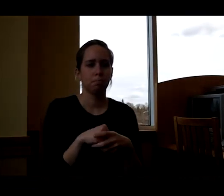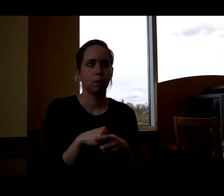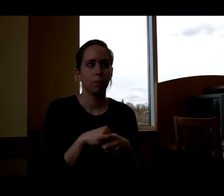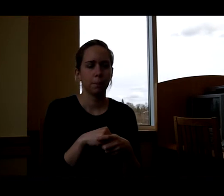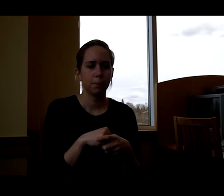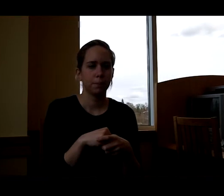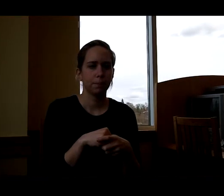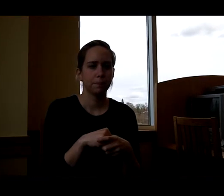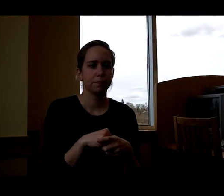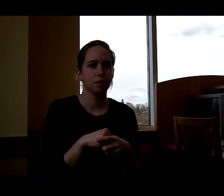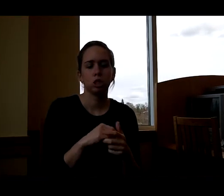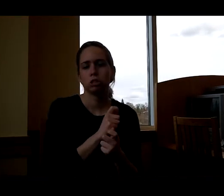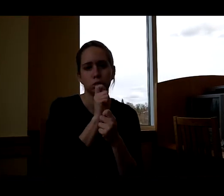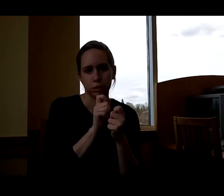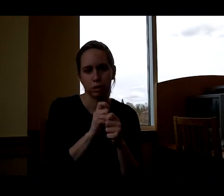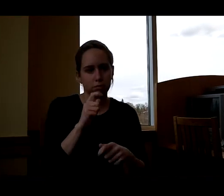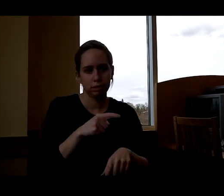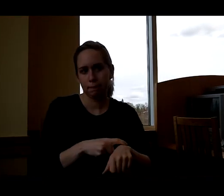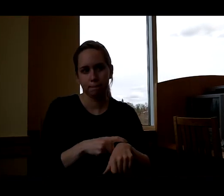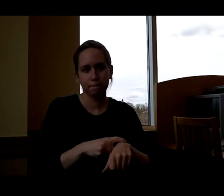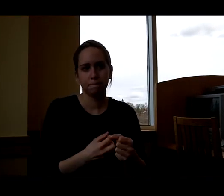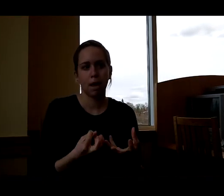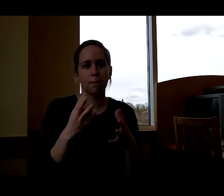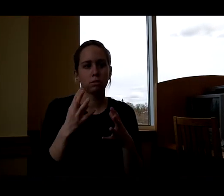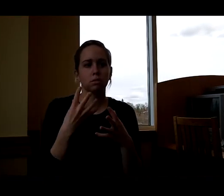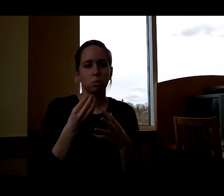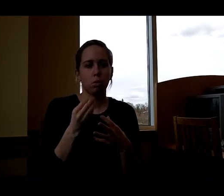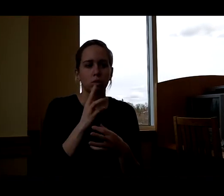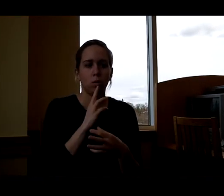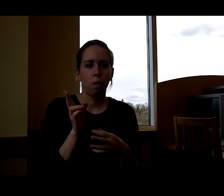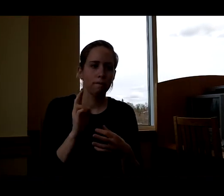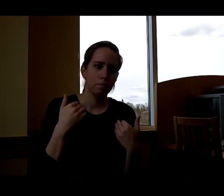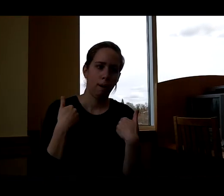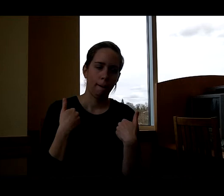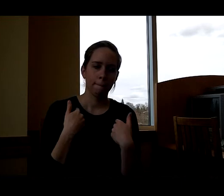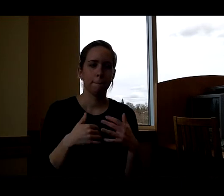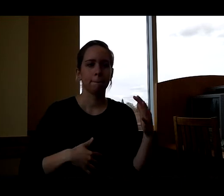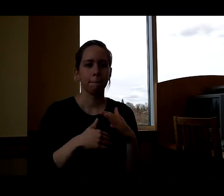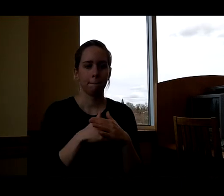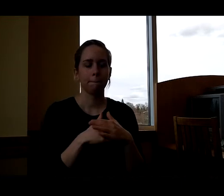But just at that point, how much moisture or water vapor is currently trapped in the atmosphere. That's absolute humidity.